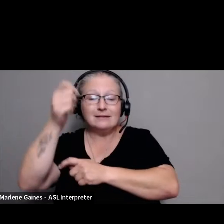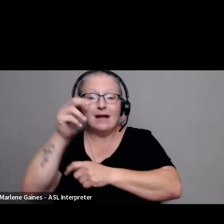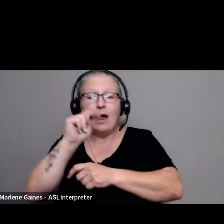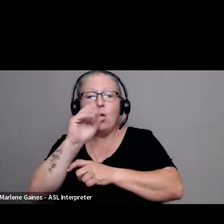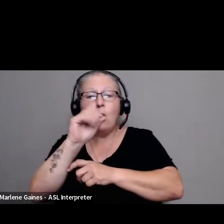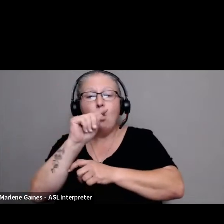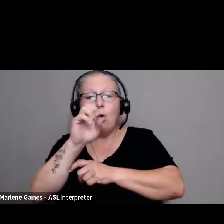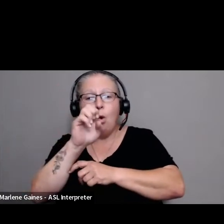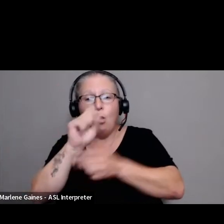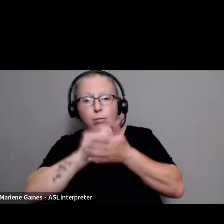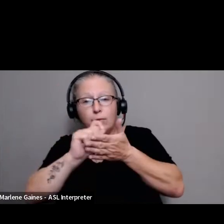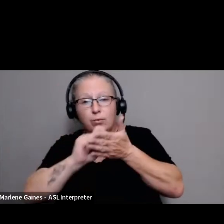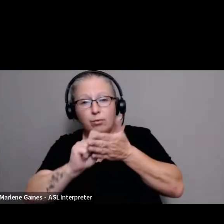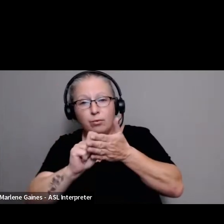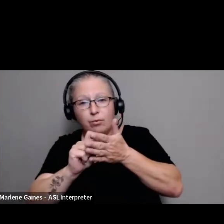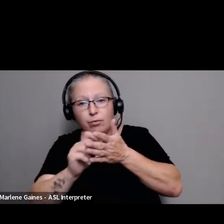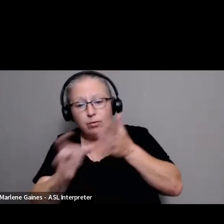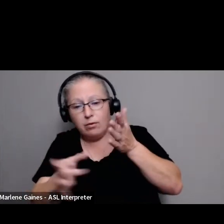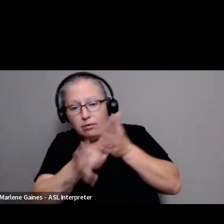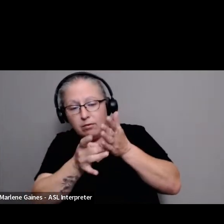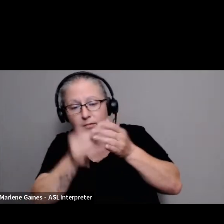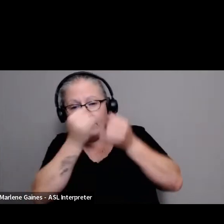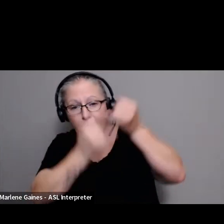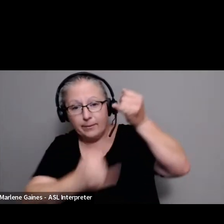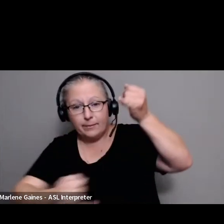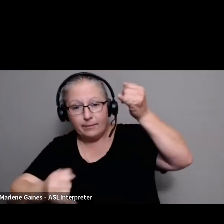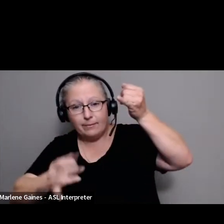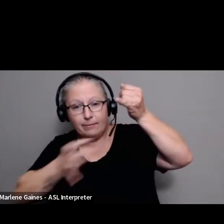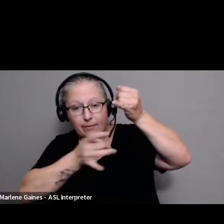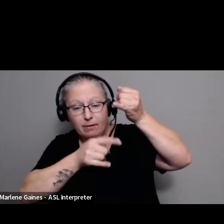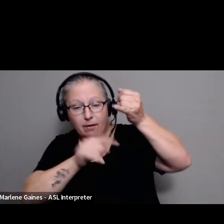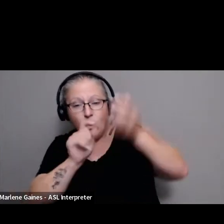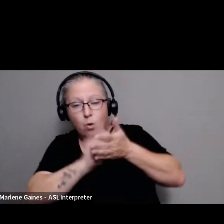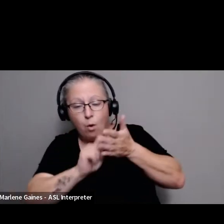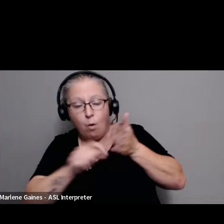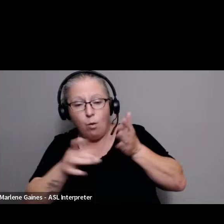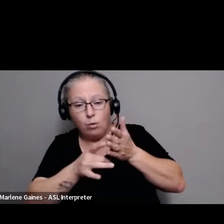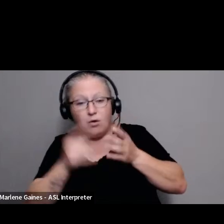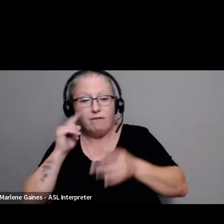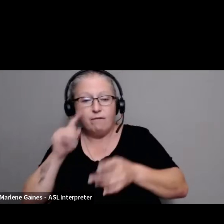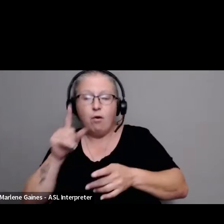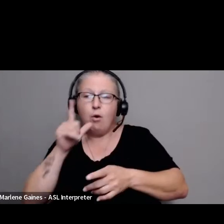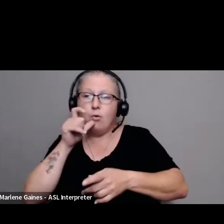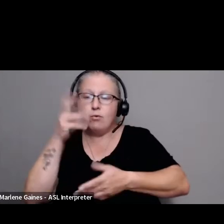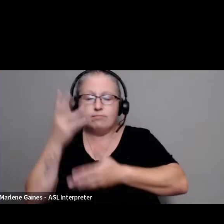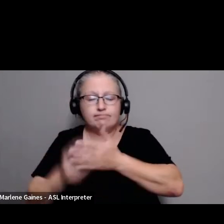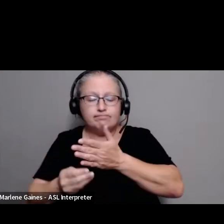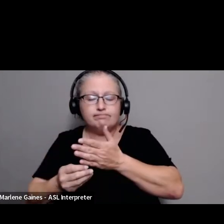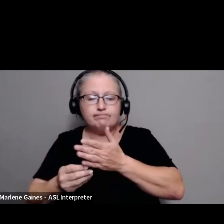them for their loved ones that have passed, because that is the